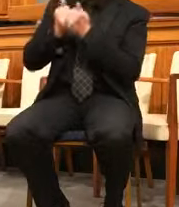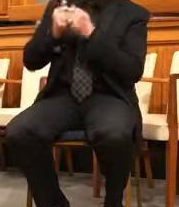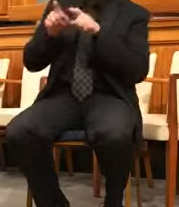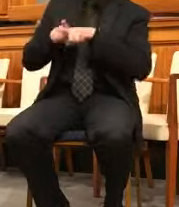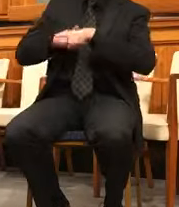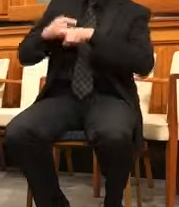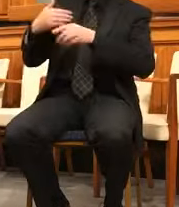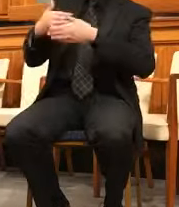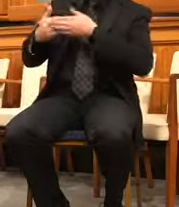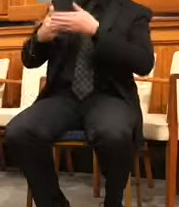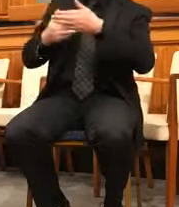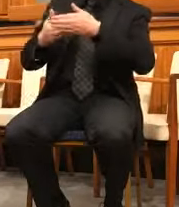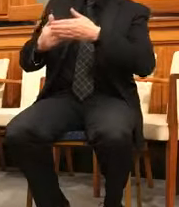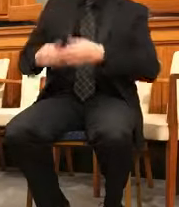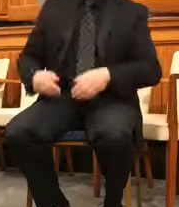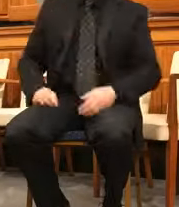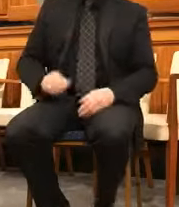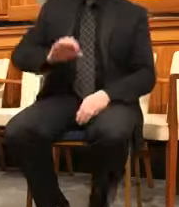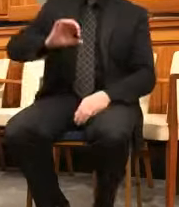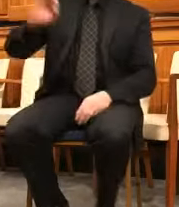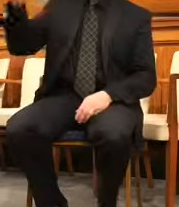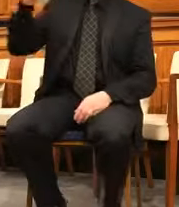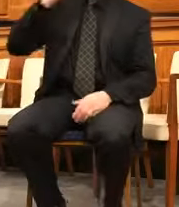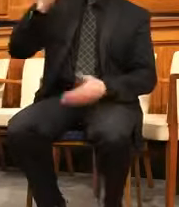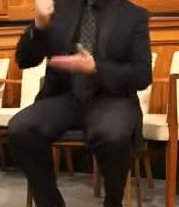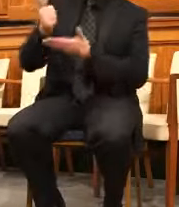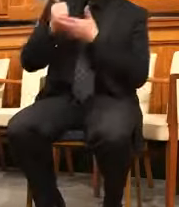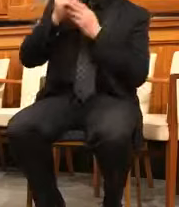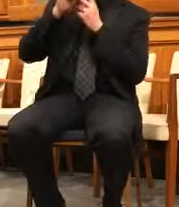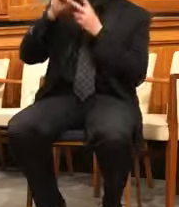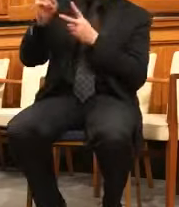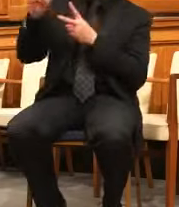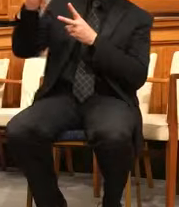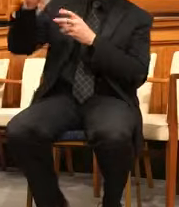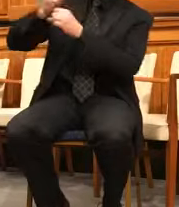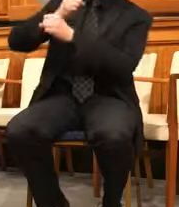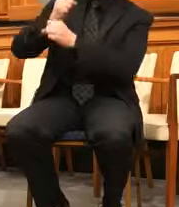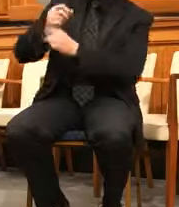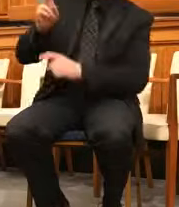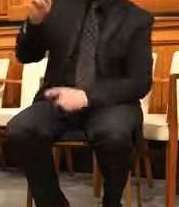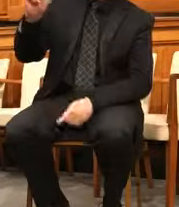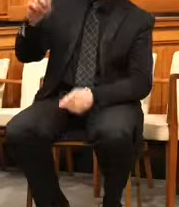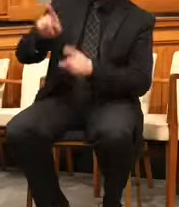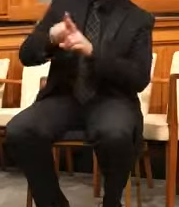thy servants, and thy glory unto their children. And live